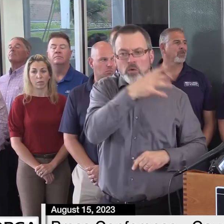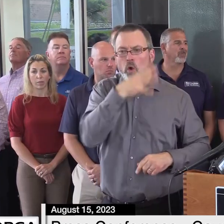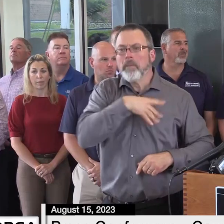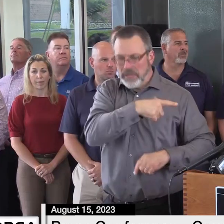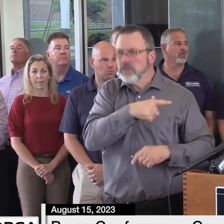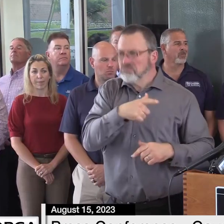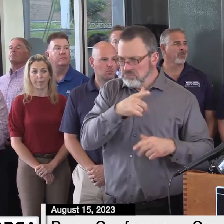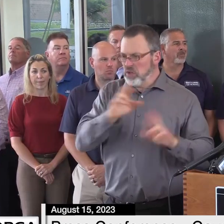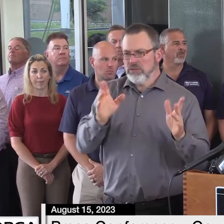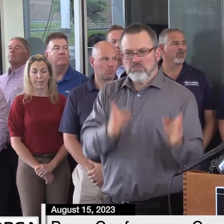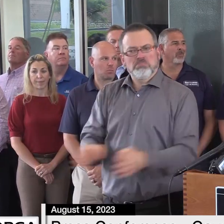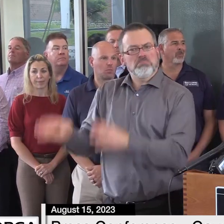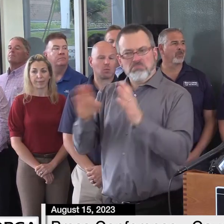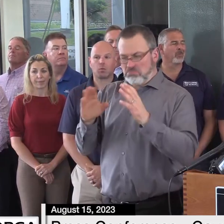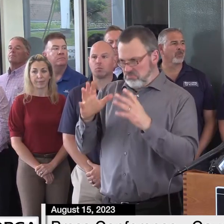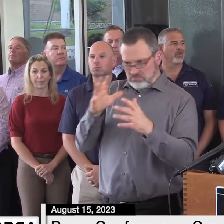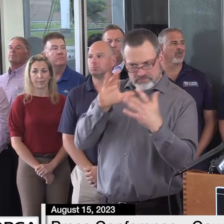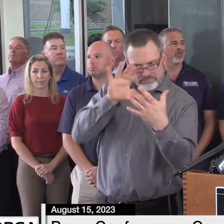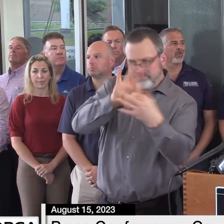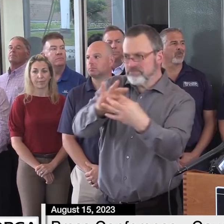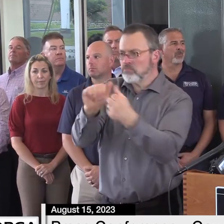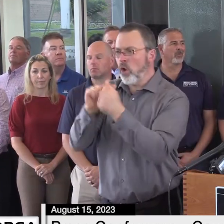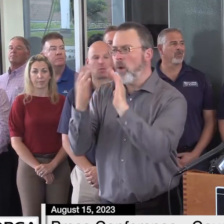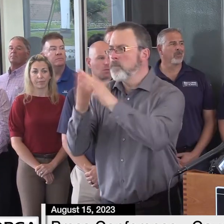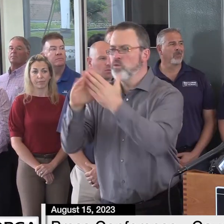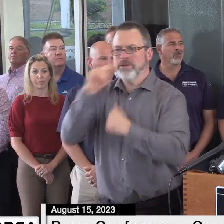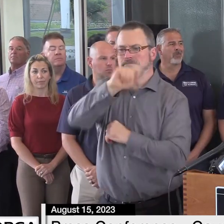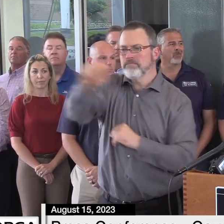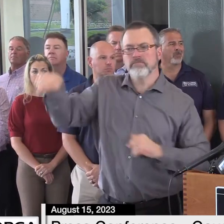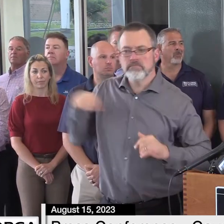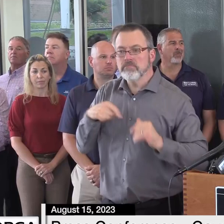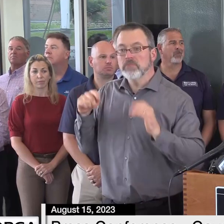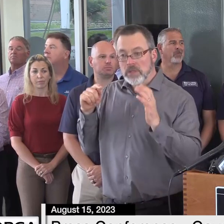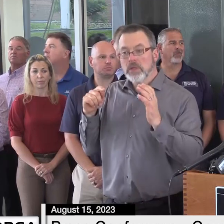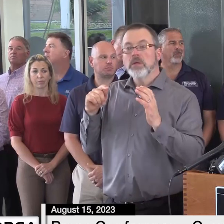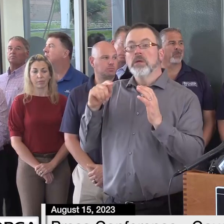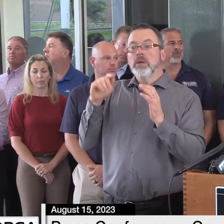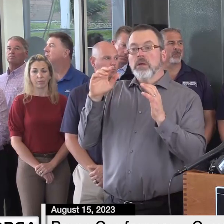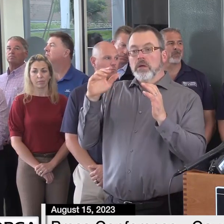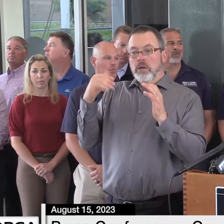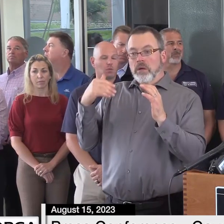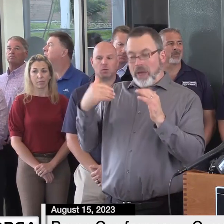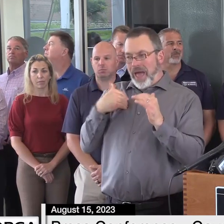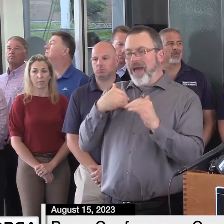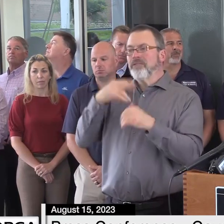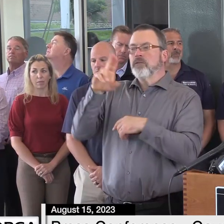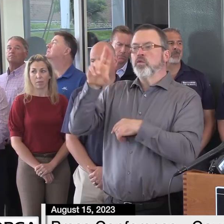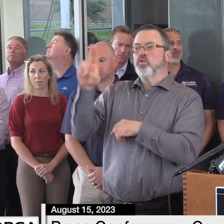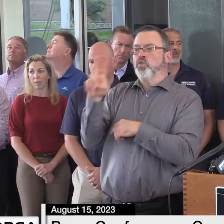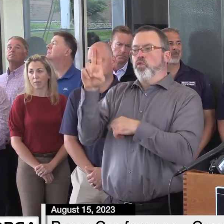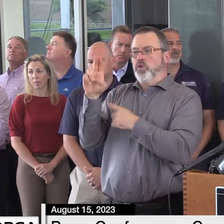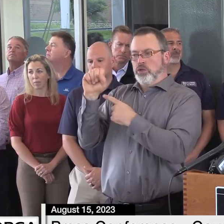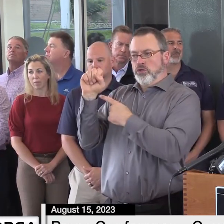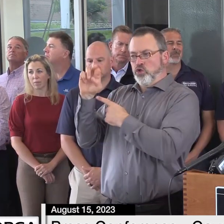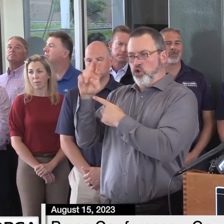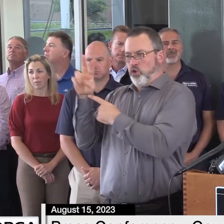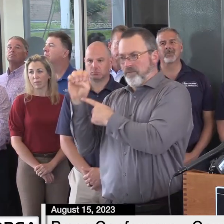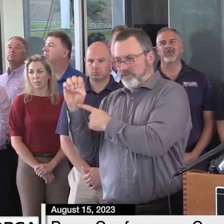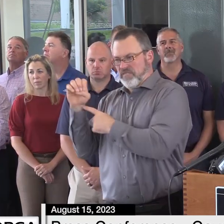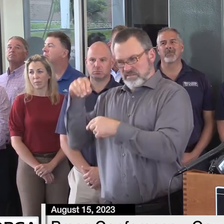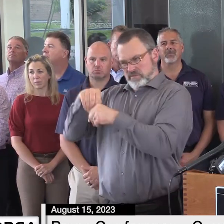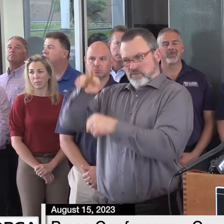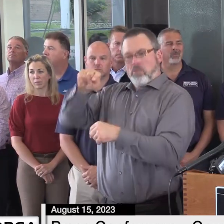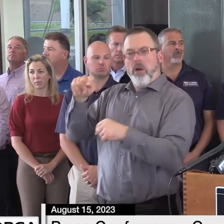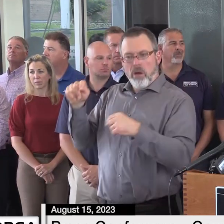in the community, and then use Serve Vermont as well to try and work together and take care of as much